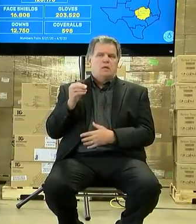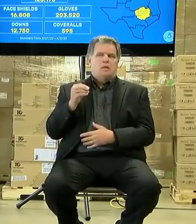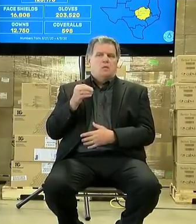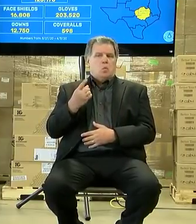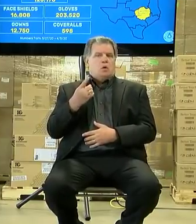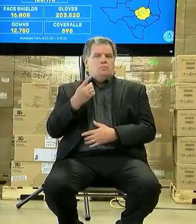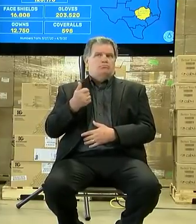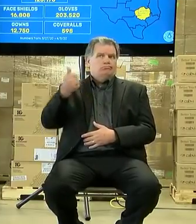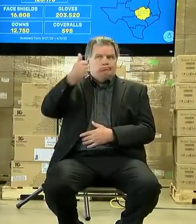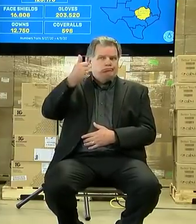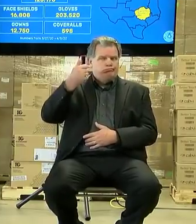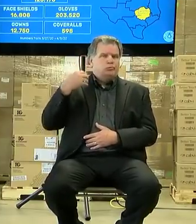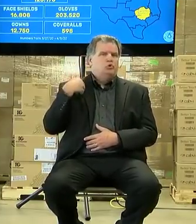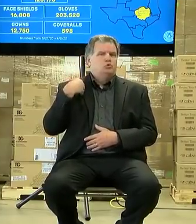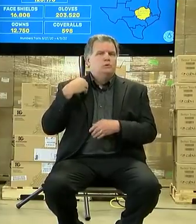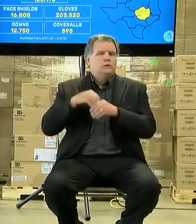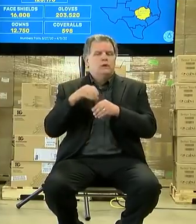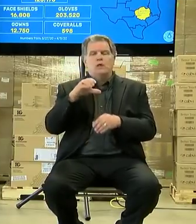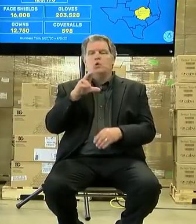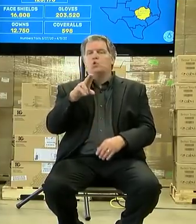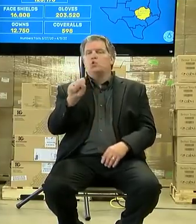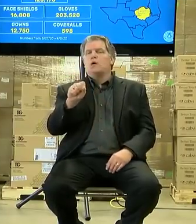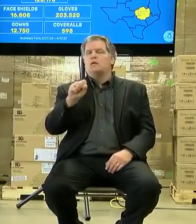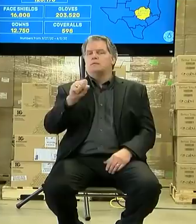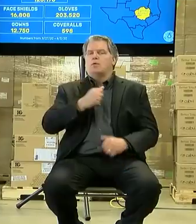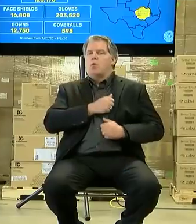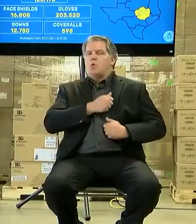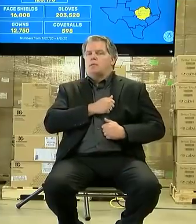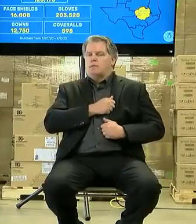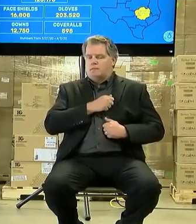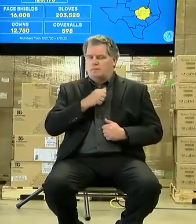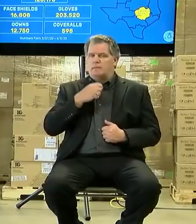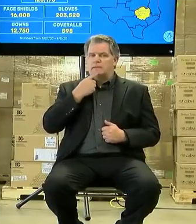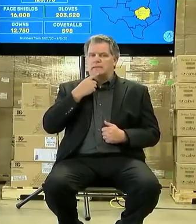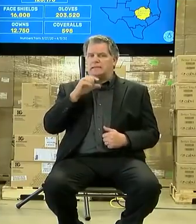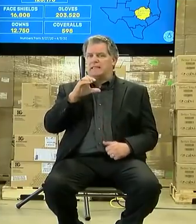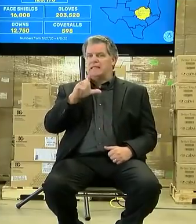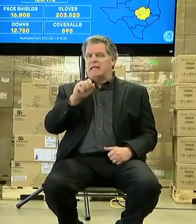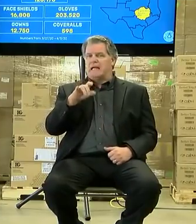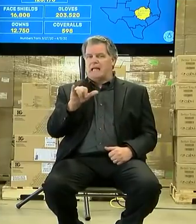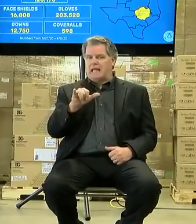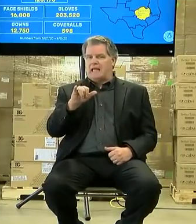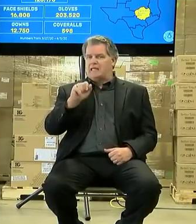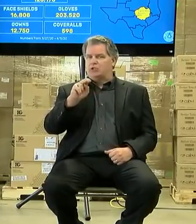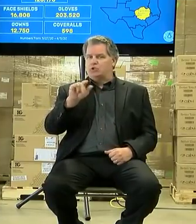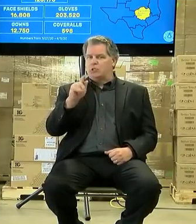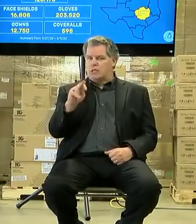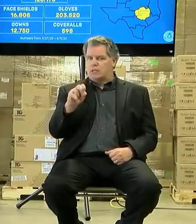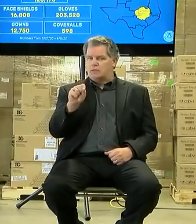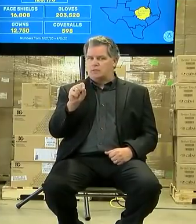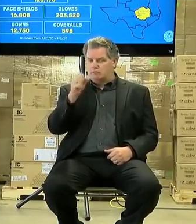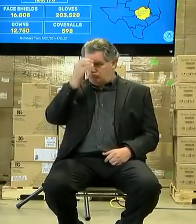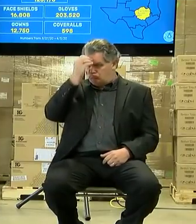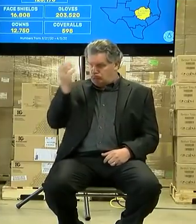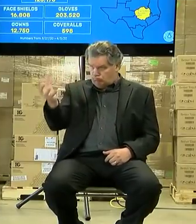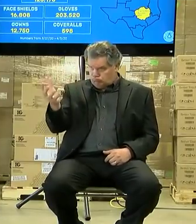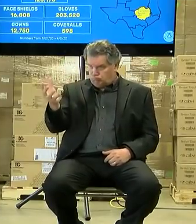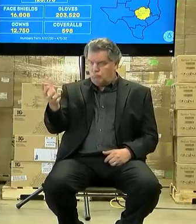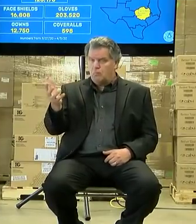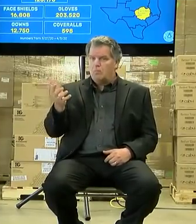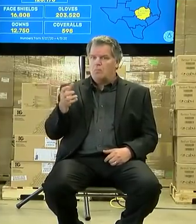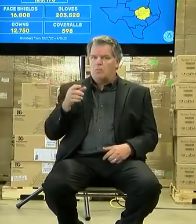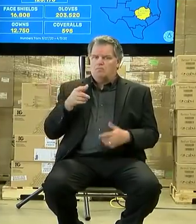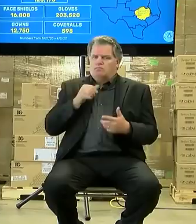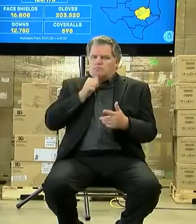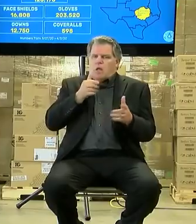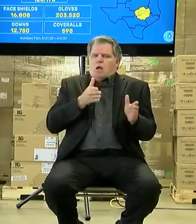Army Corps of Engineers indicated that Clay Jenkins indicated to him, to the major general, that he had